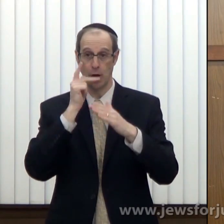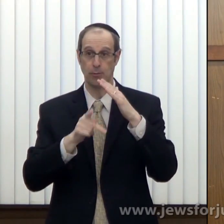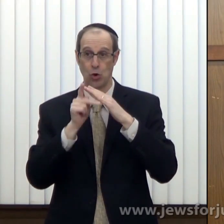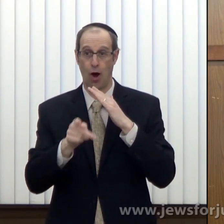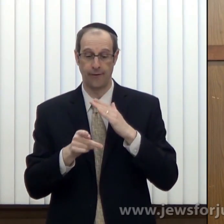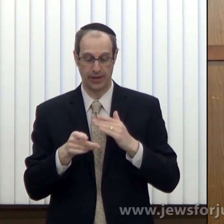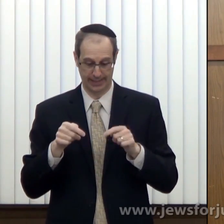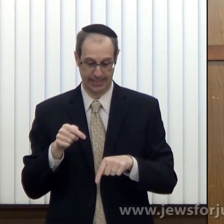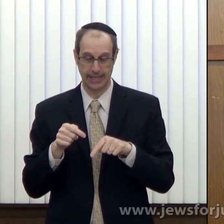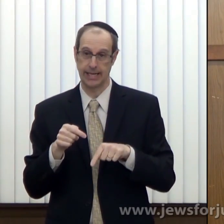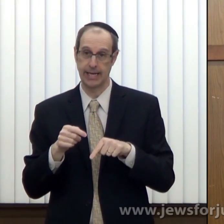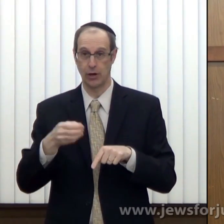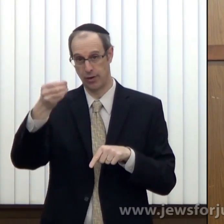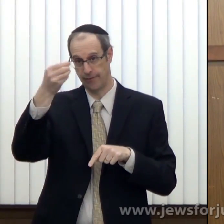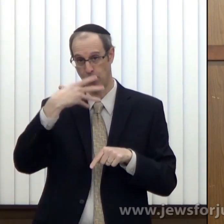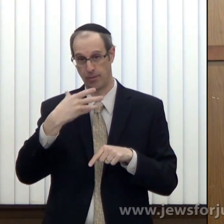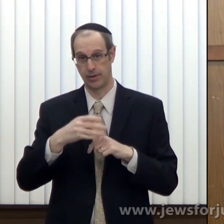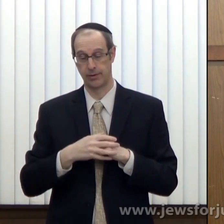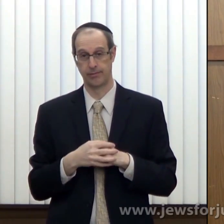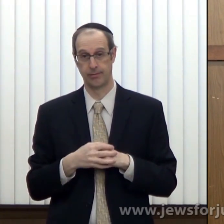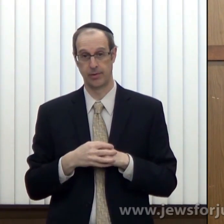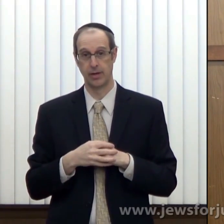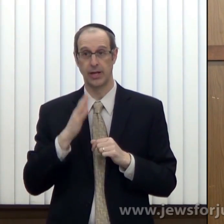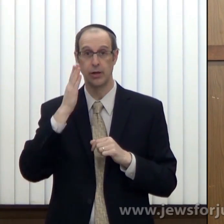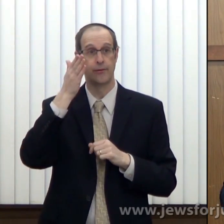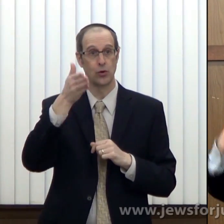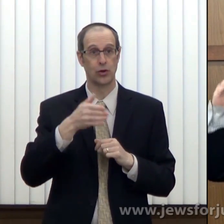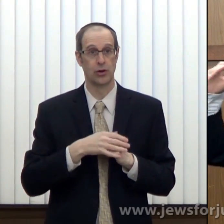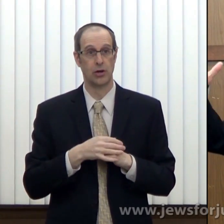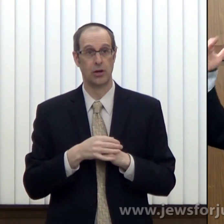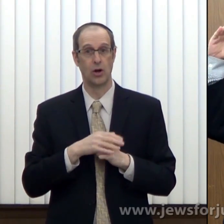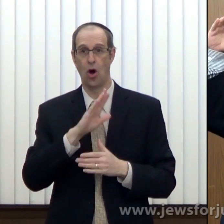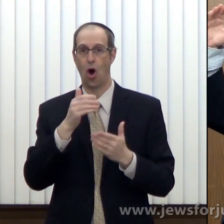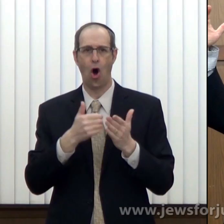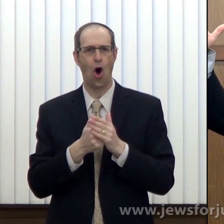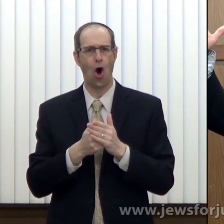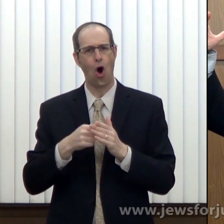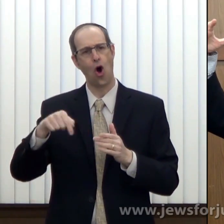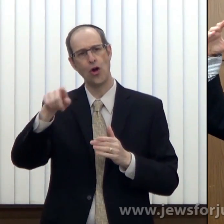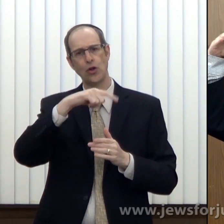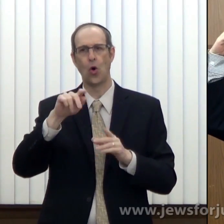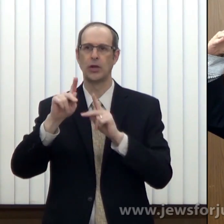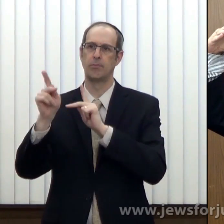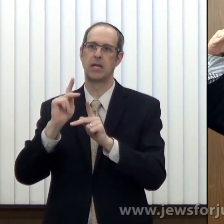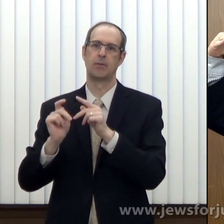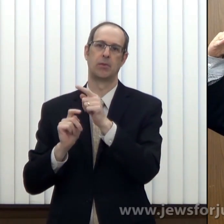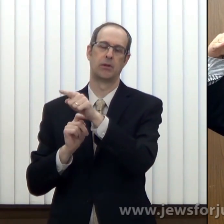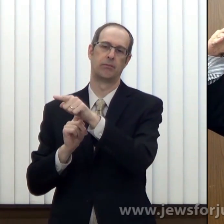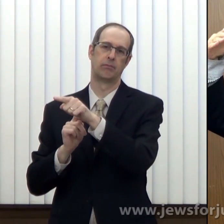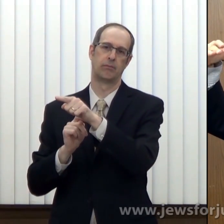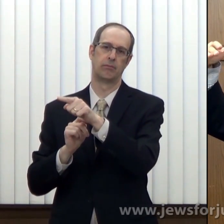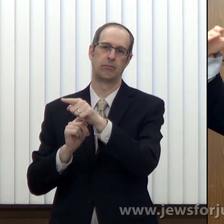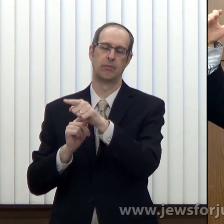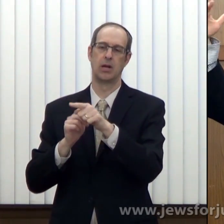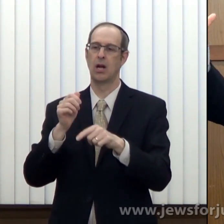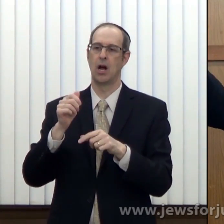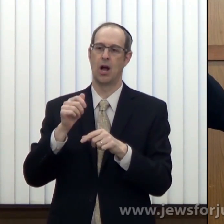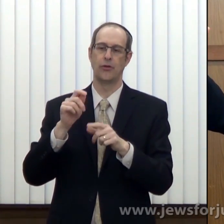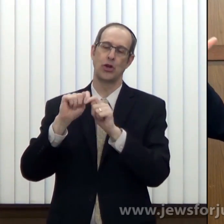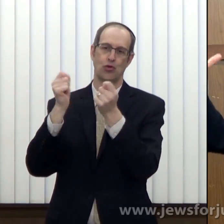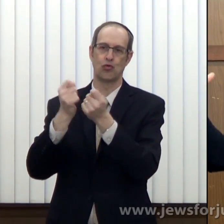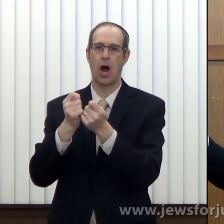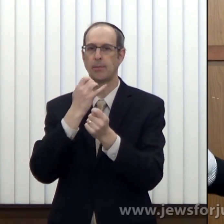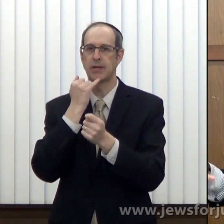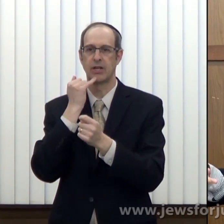here predict, they tell us, that in the future, all those people from, they were called the tribes of